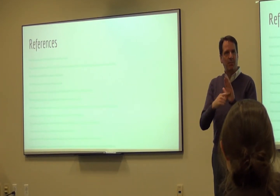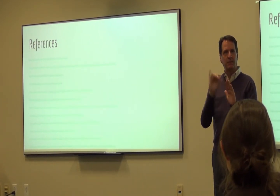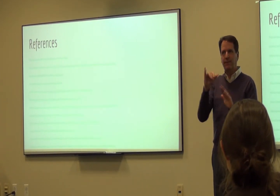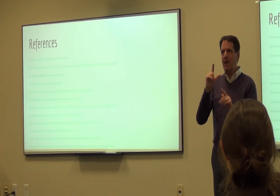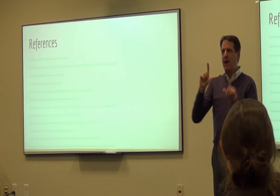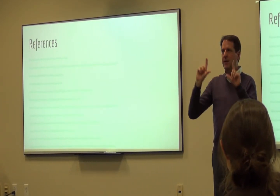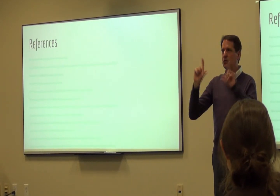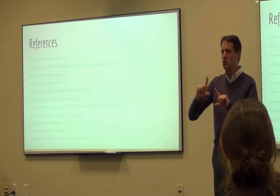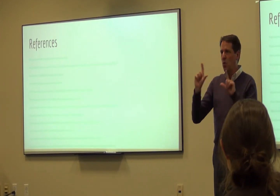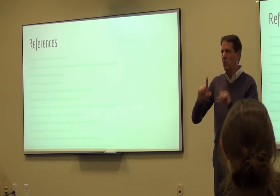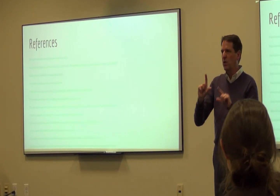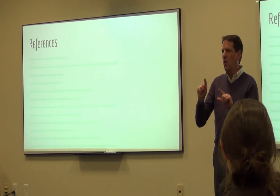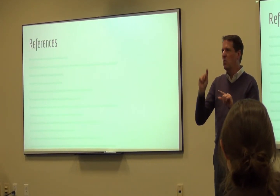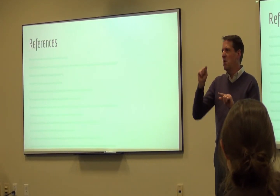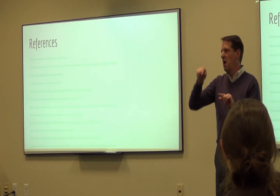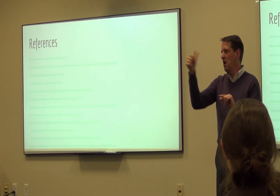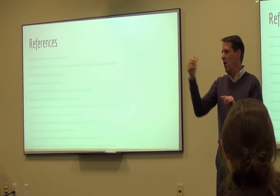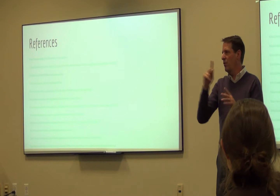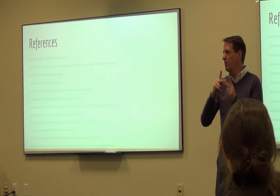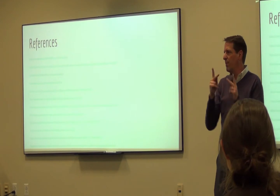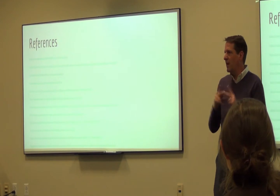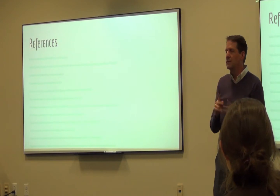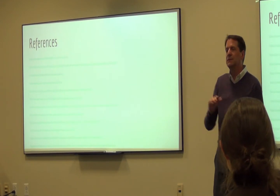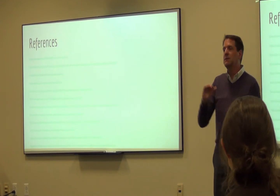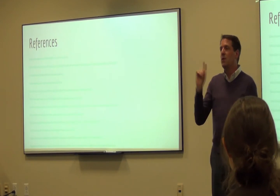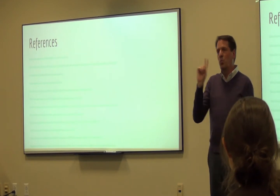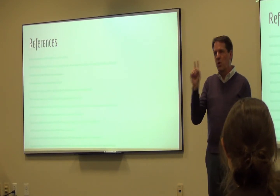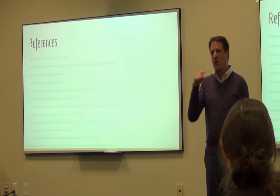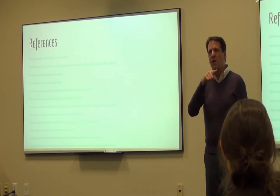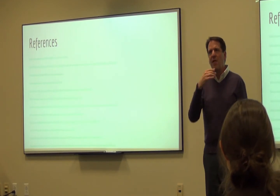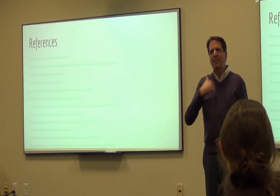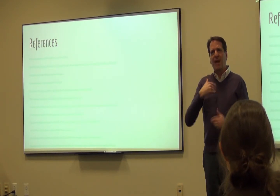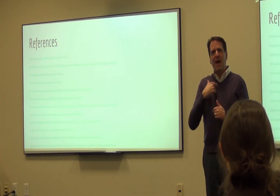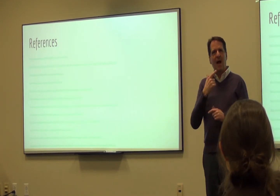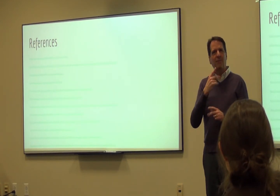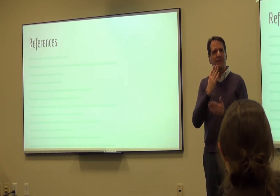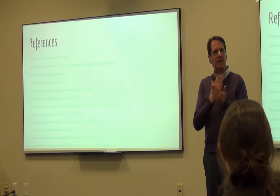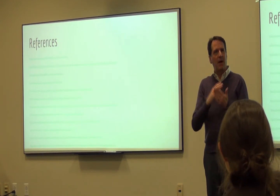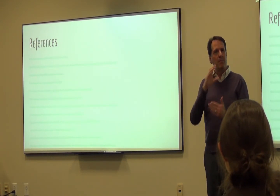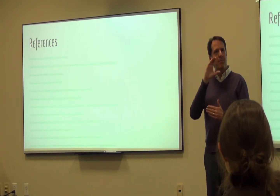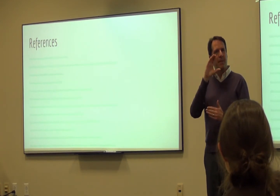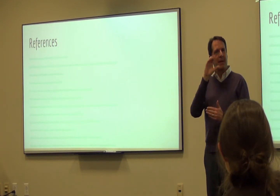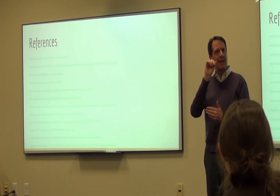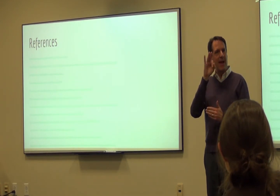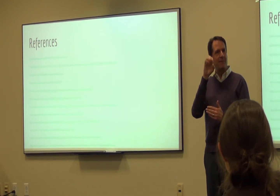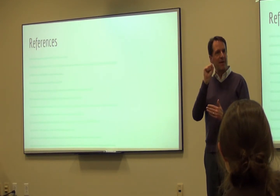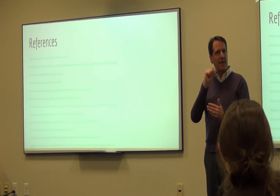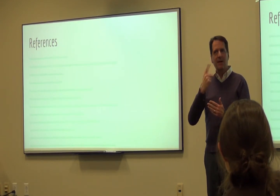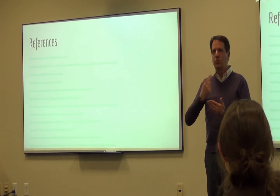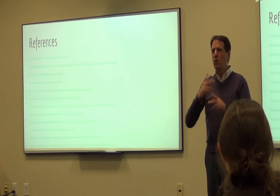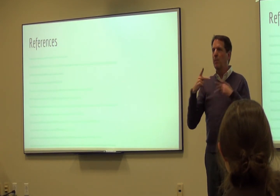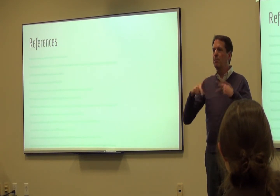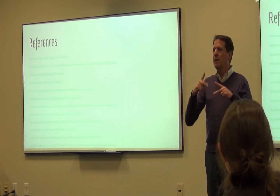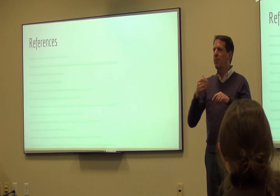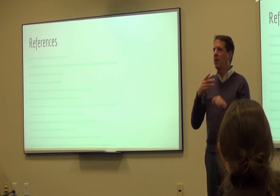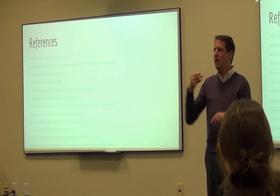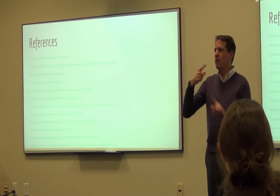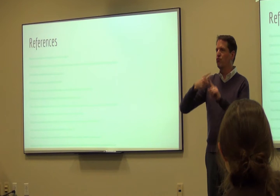You'll see examples of those in Tokyo pretty often. They have some cafes where